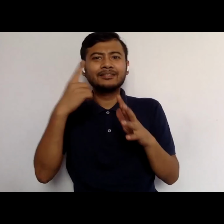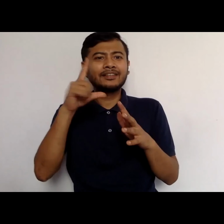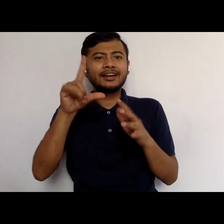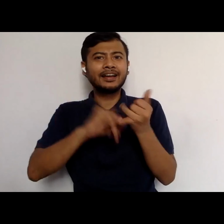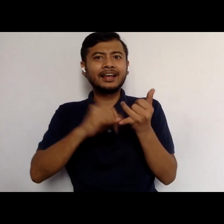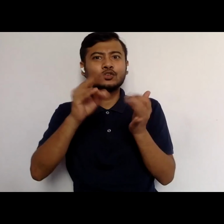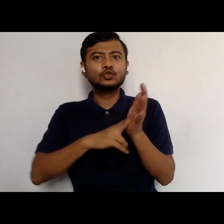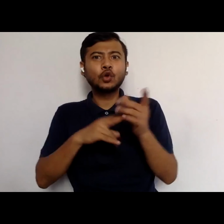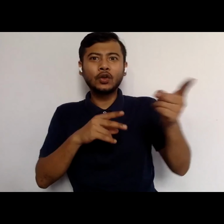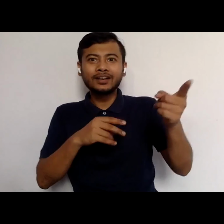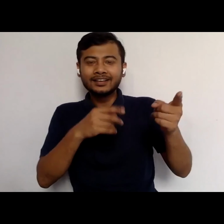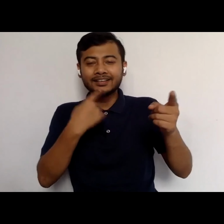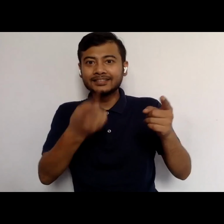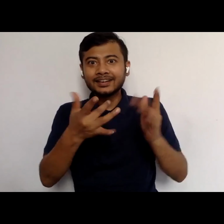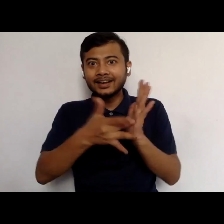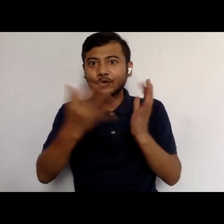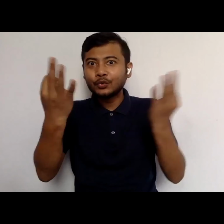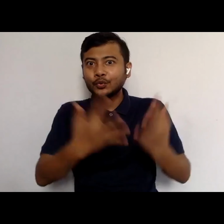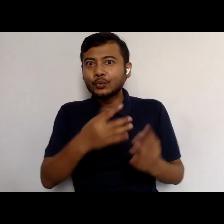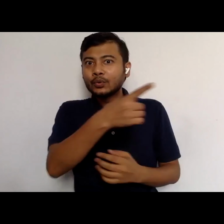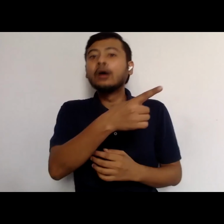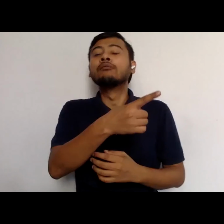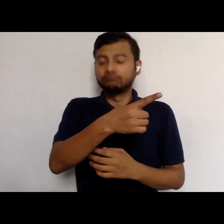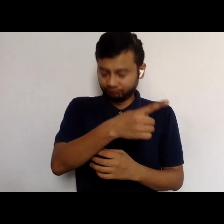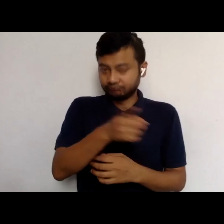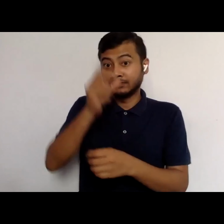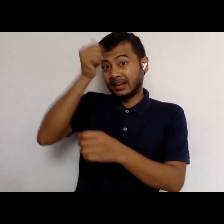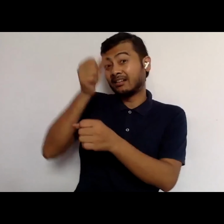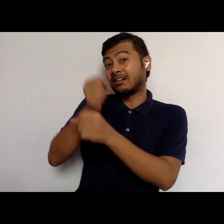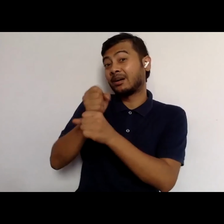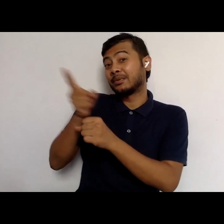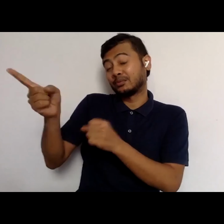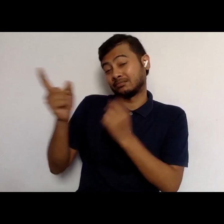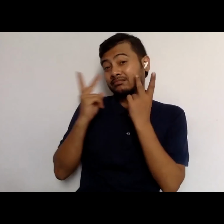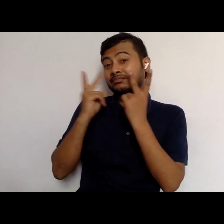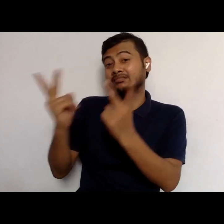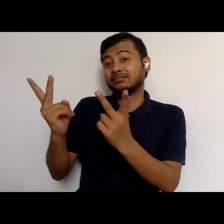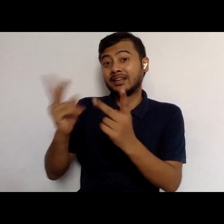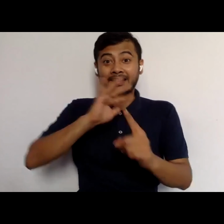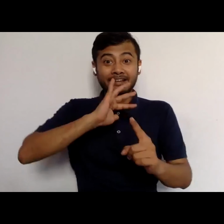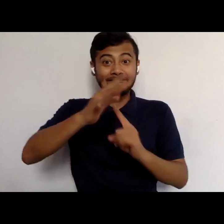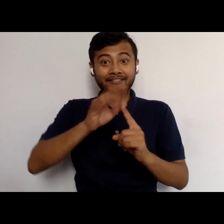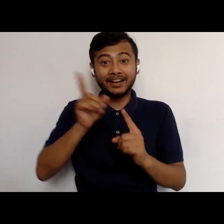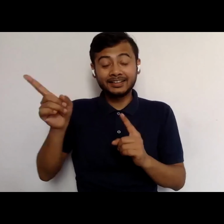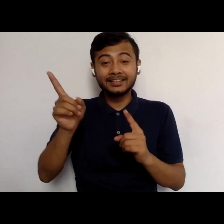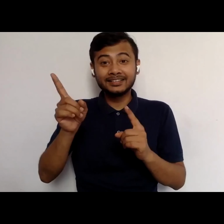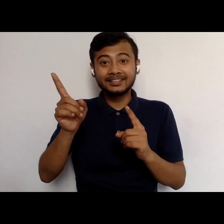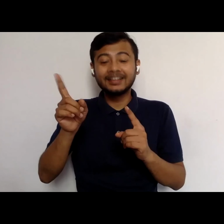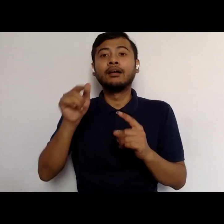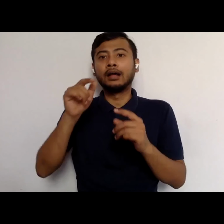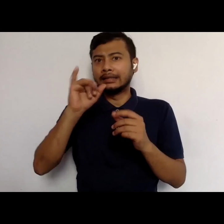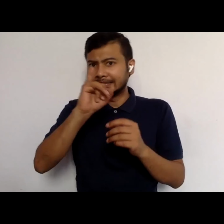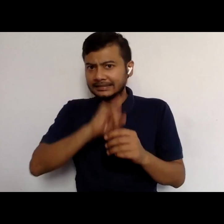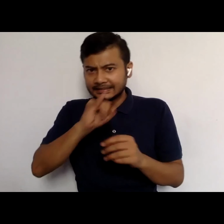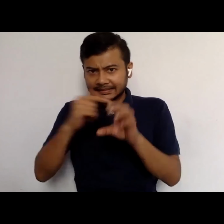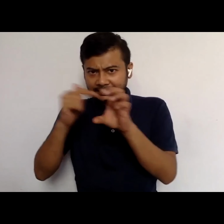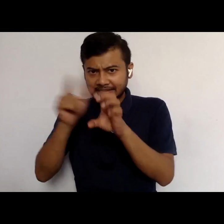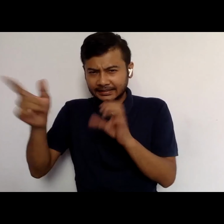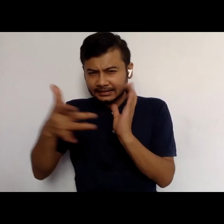GHz band of spectrum for Wi-Fi use, Wi-Fi 6E will provide many times faster services than the current Wi-Fi